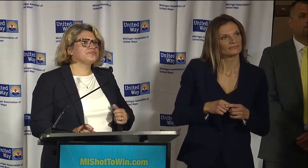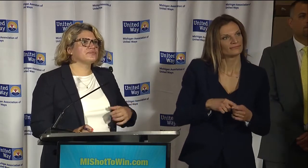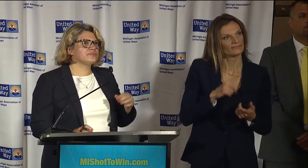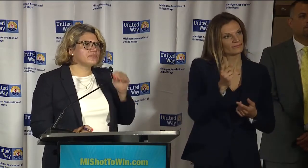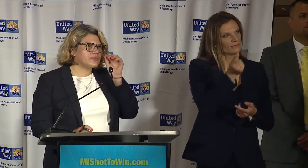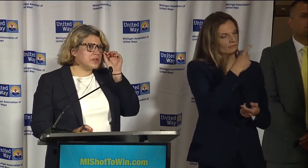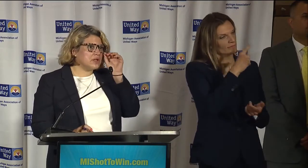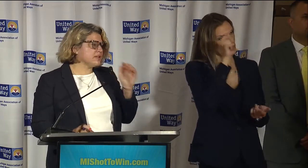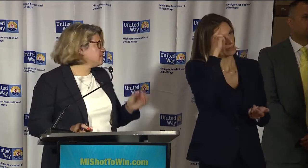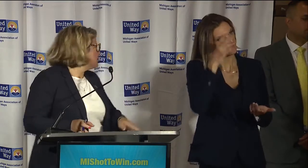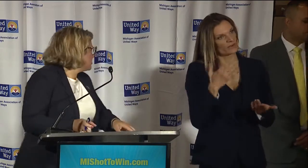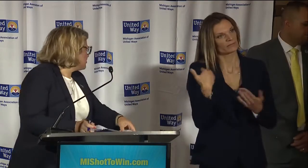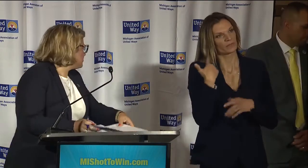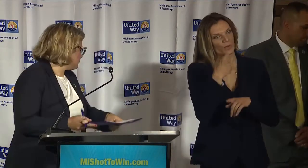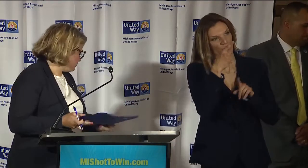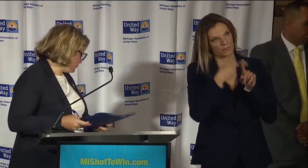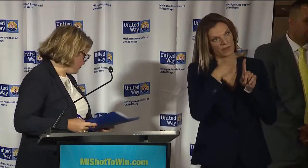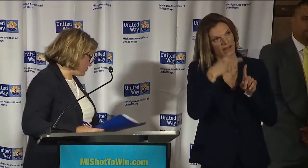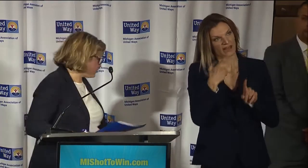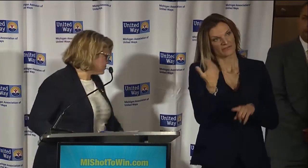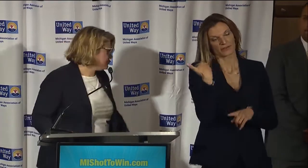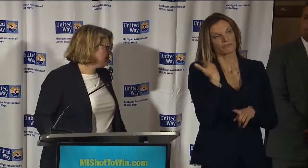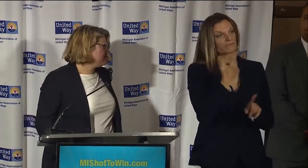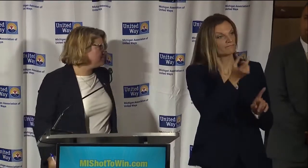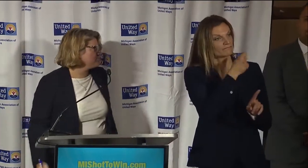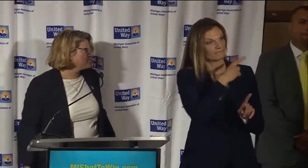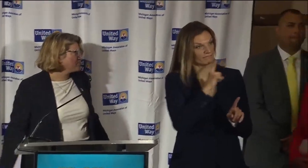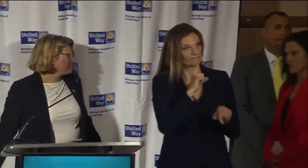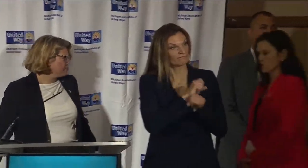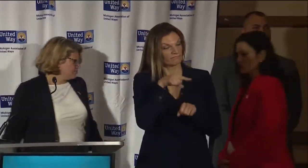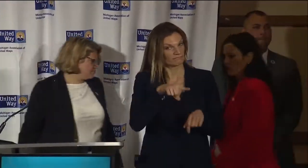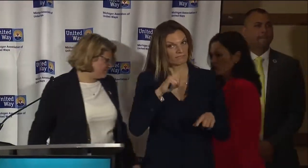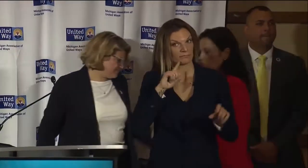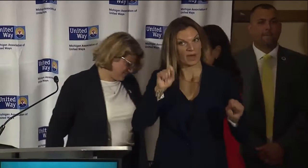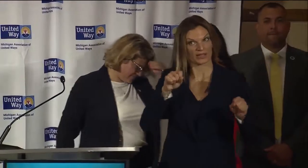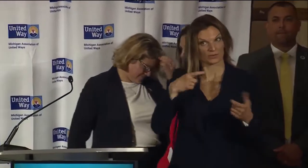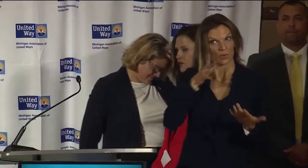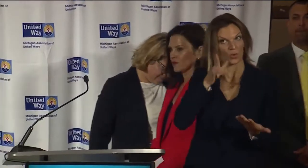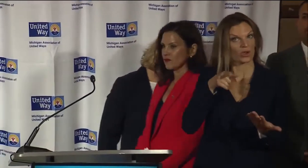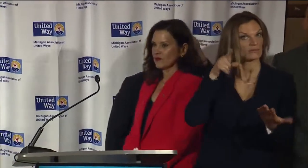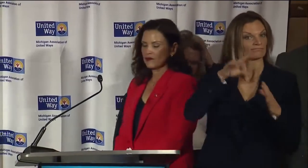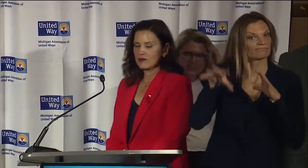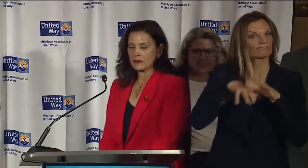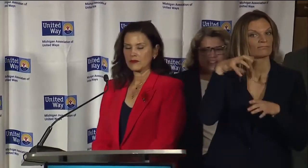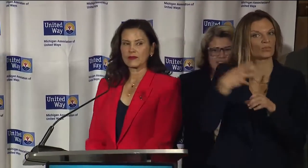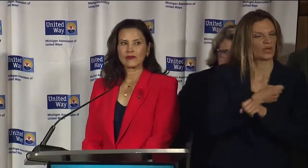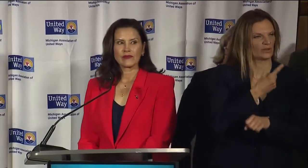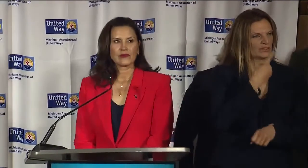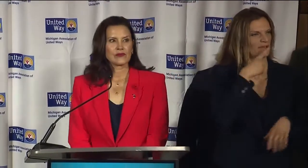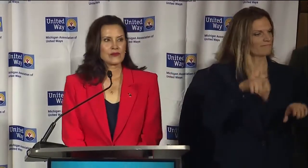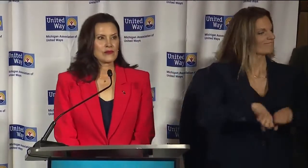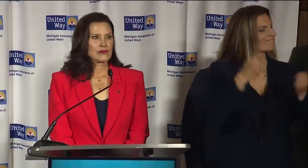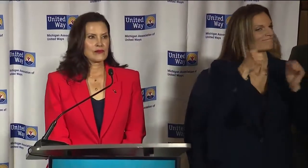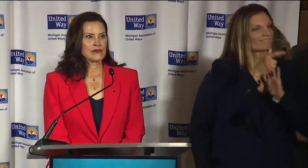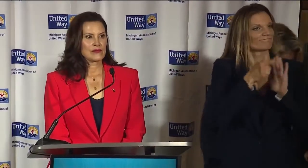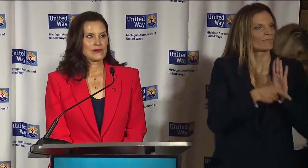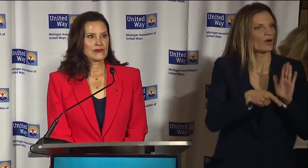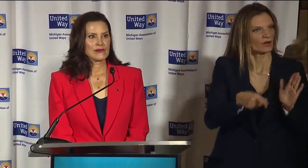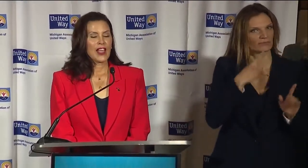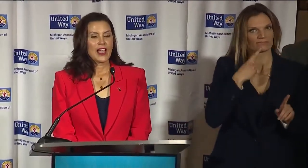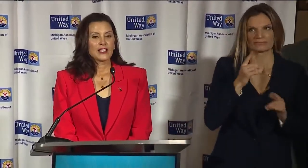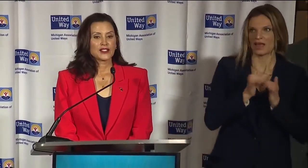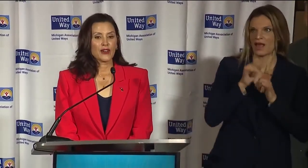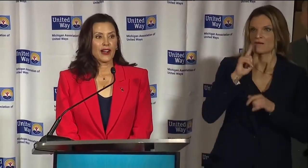Governor Whitmer, a month and a half ago, we had asked you if this would be possible, and we were told it was against state laws. So what exactly has changed since